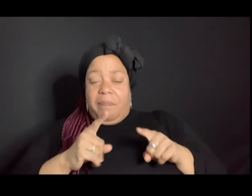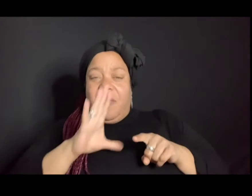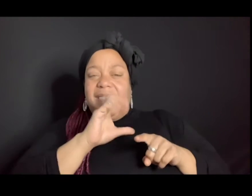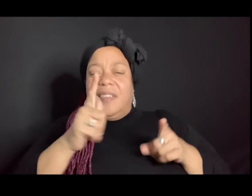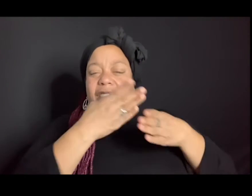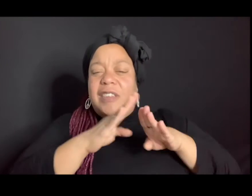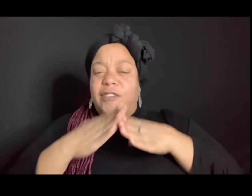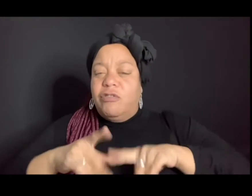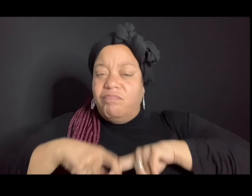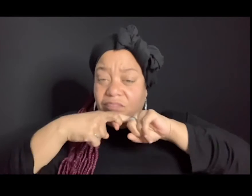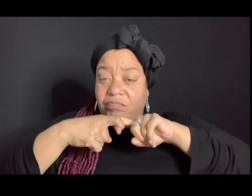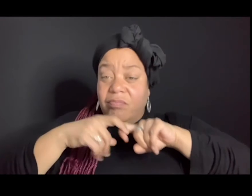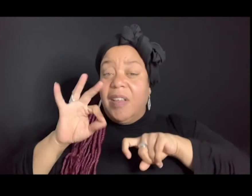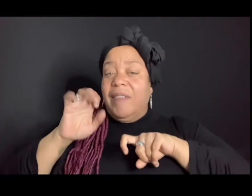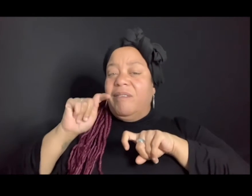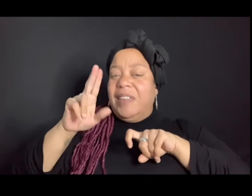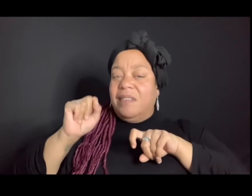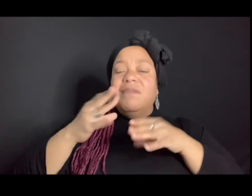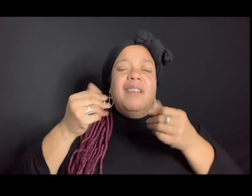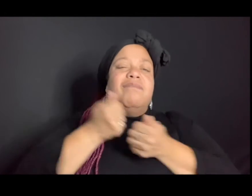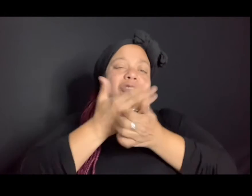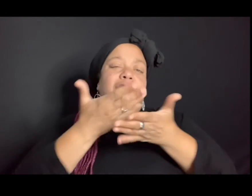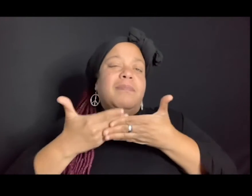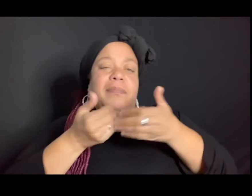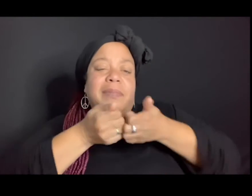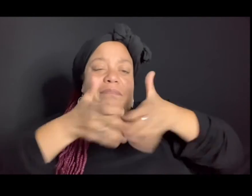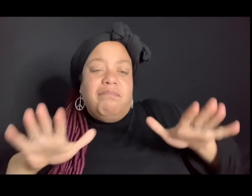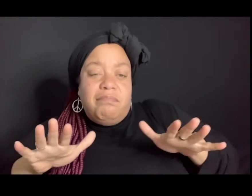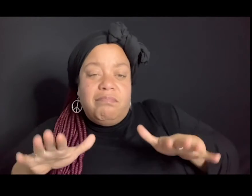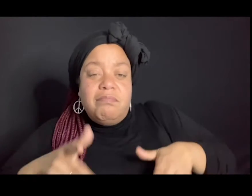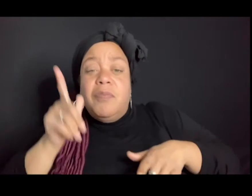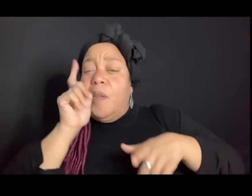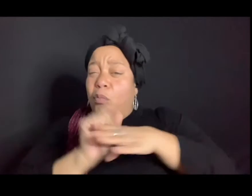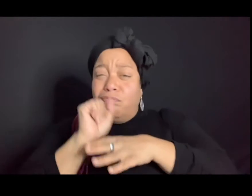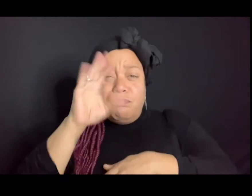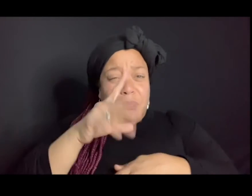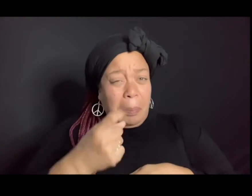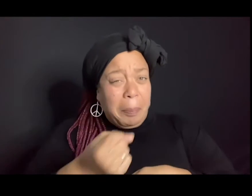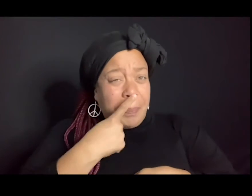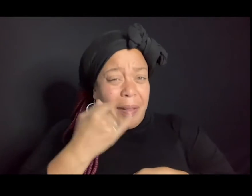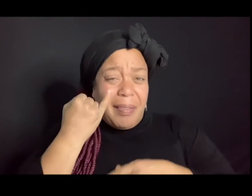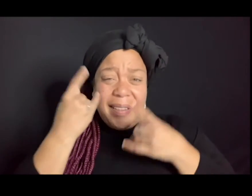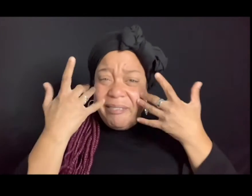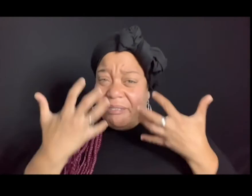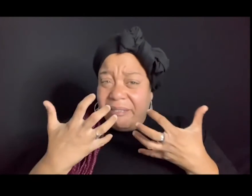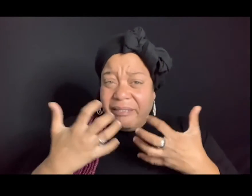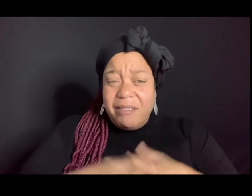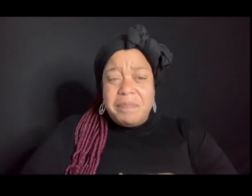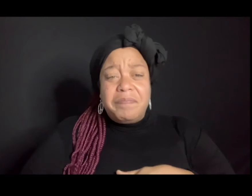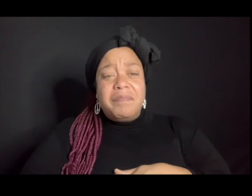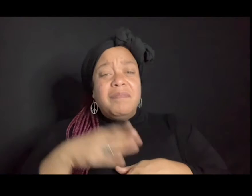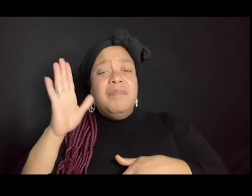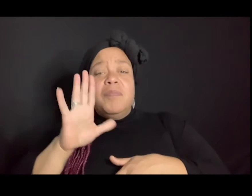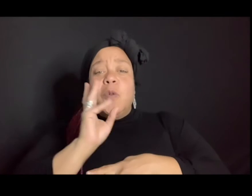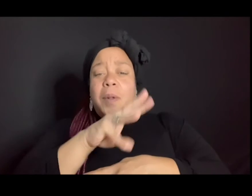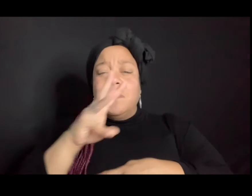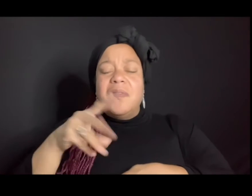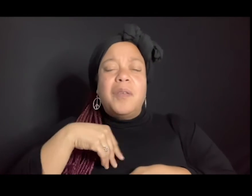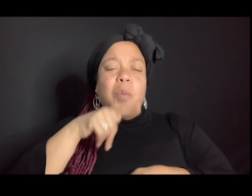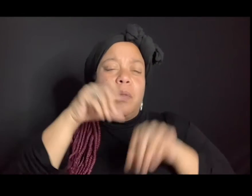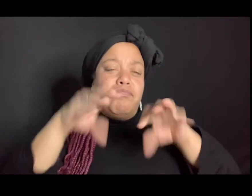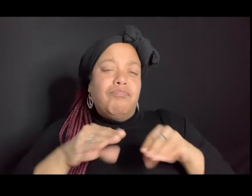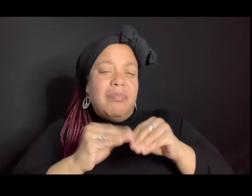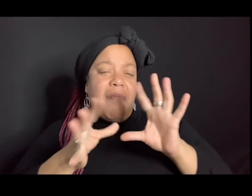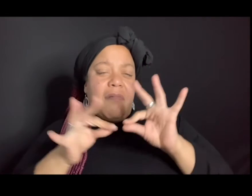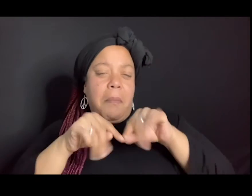fetus and they induce a miscarriage. They will ship to you those pills if you need them. And their website, Sins team will put